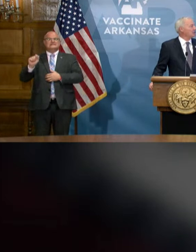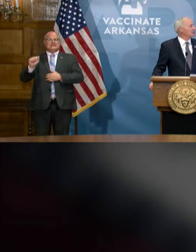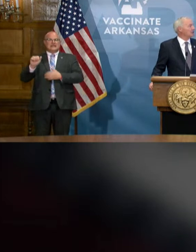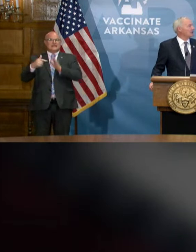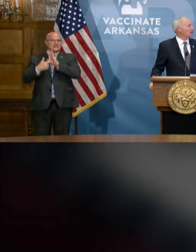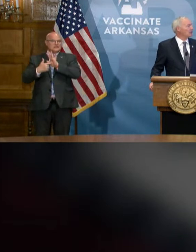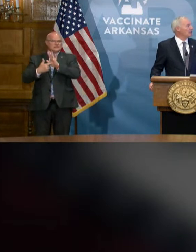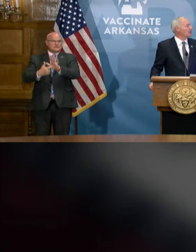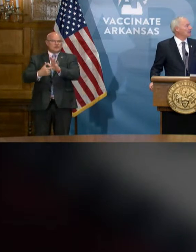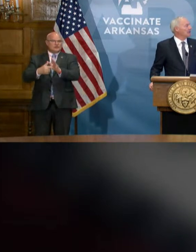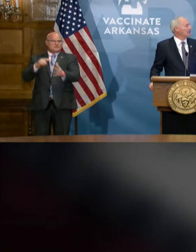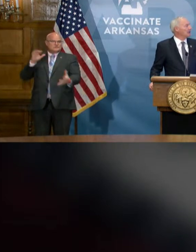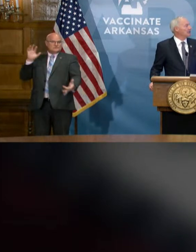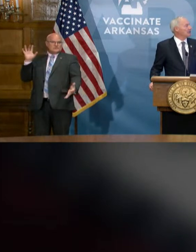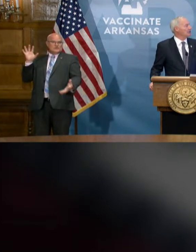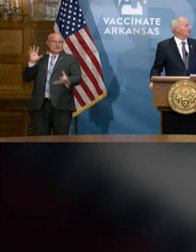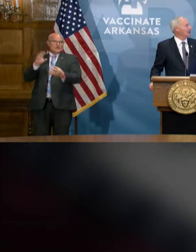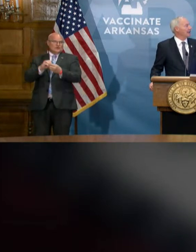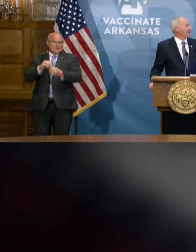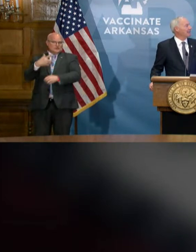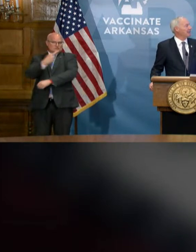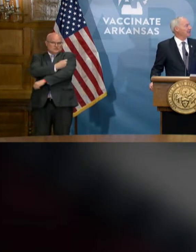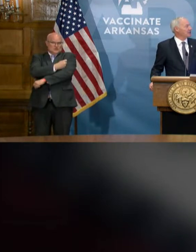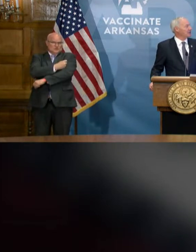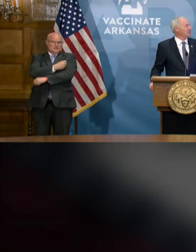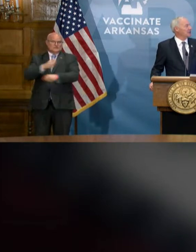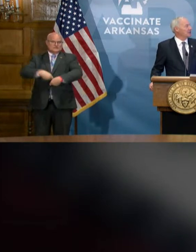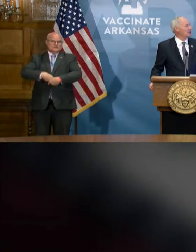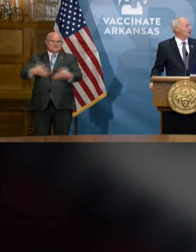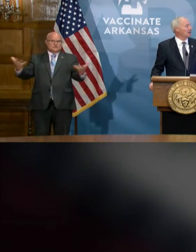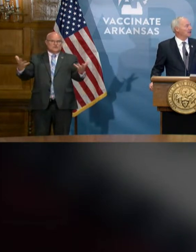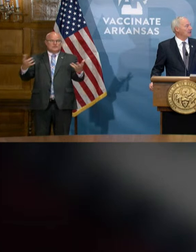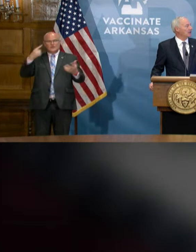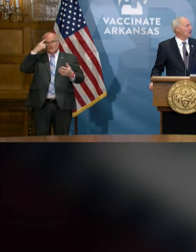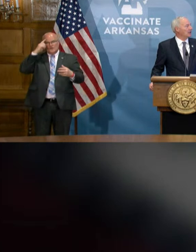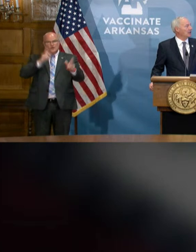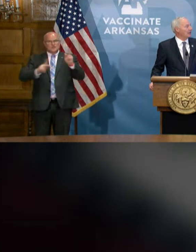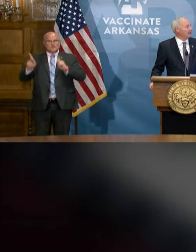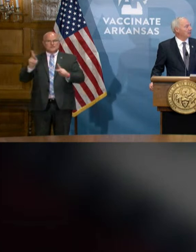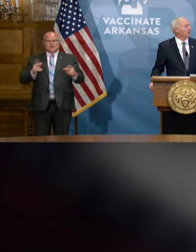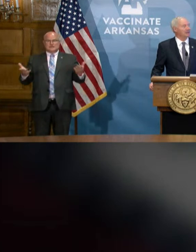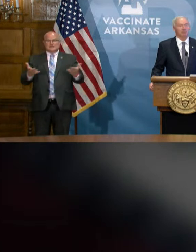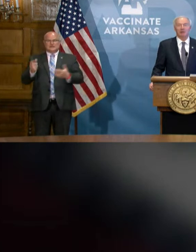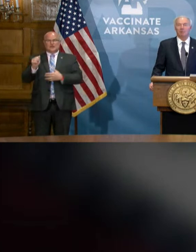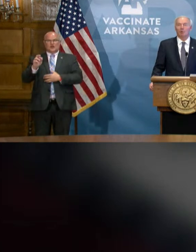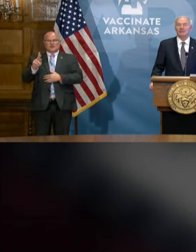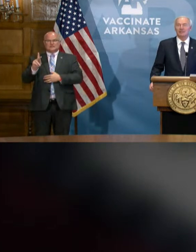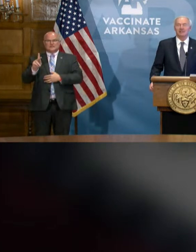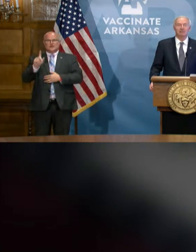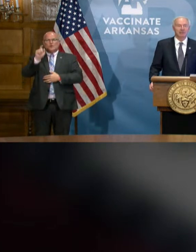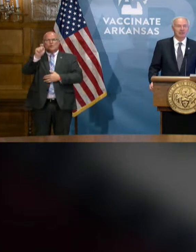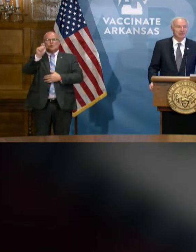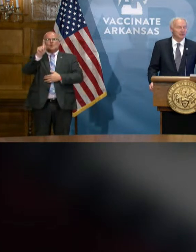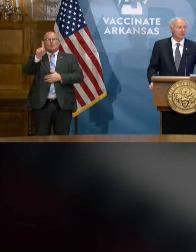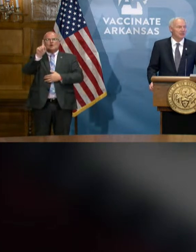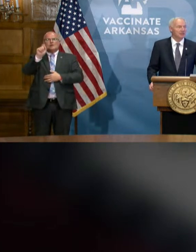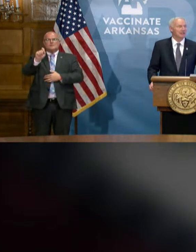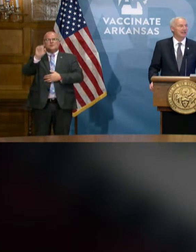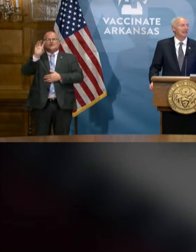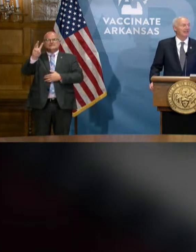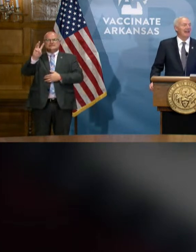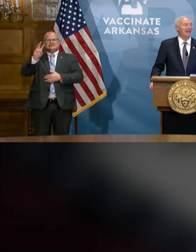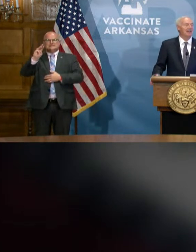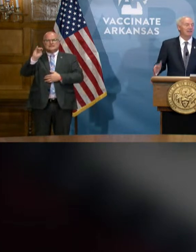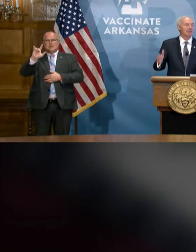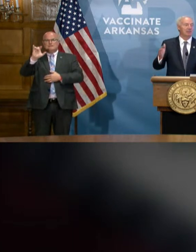that shows the total doses that have been distributed to Arkansas at roughly 1.6 million